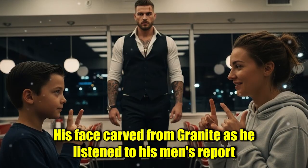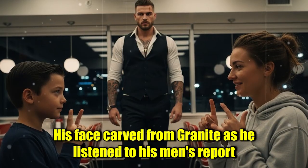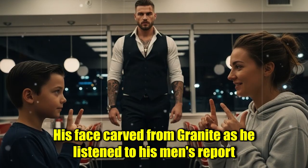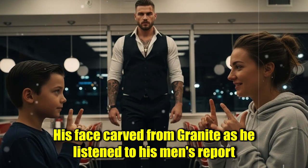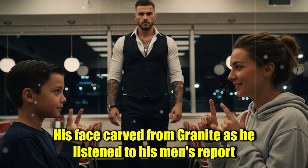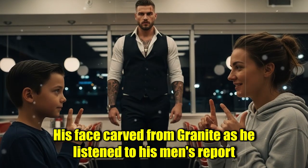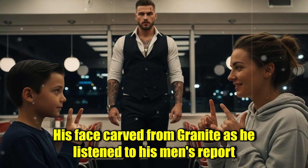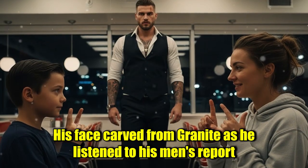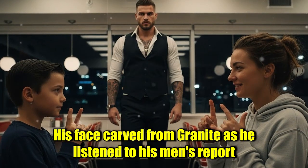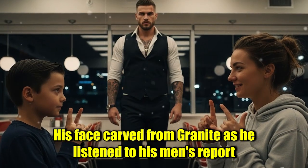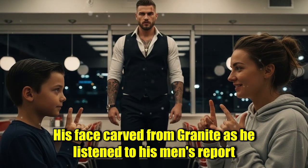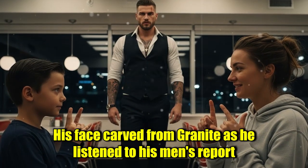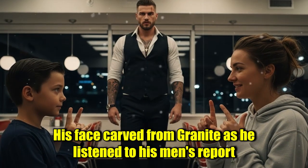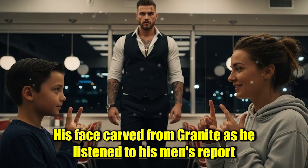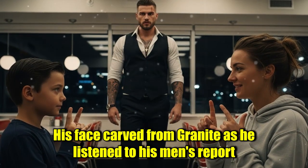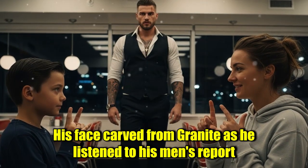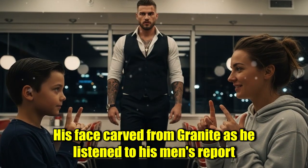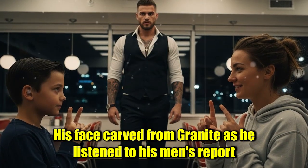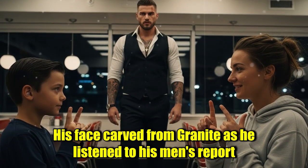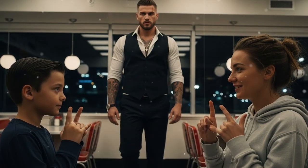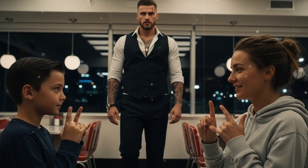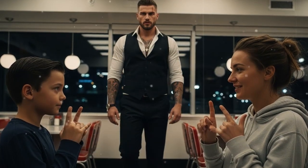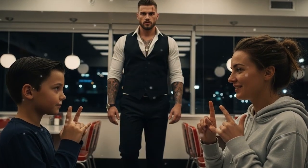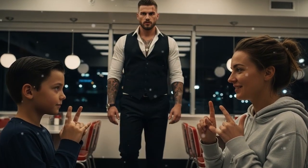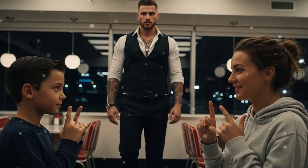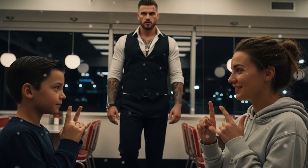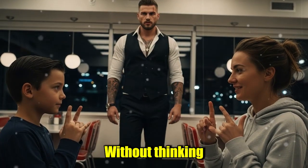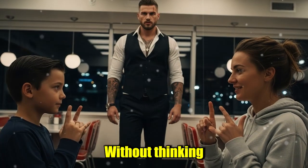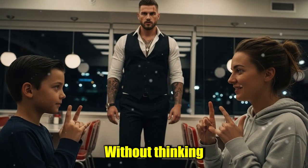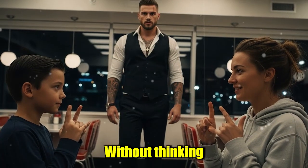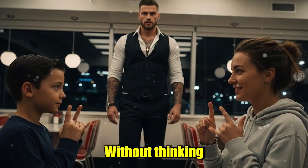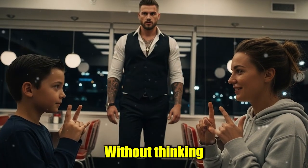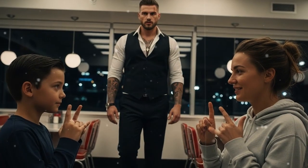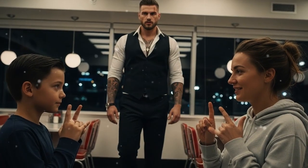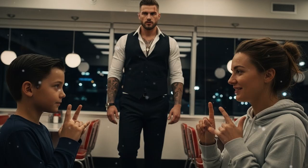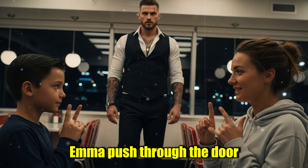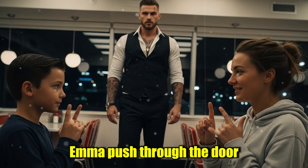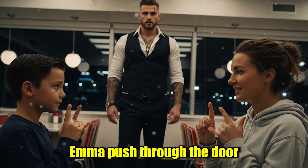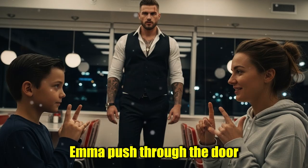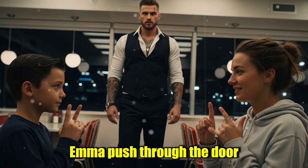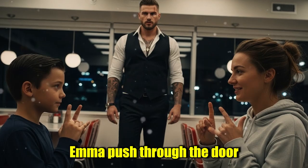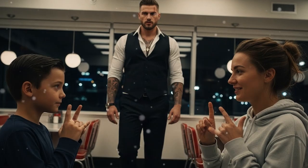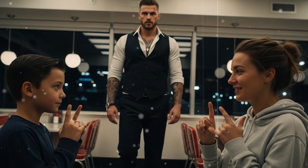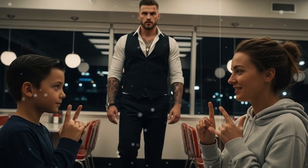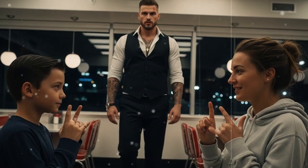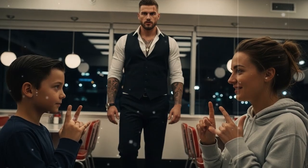face carved from granite as he listened to his men's reports. Without thinking, Emma pushed through the door.